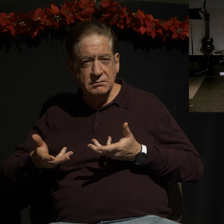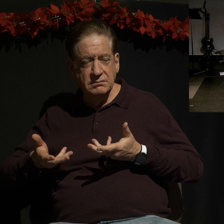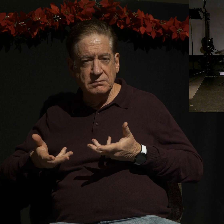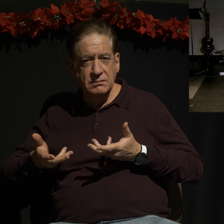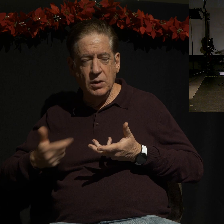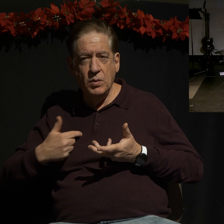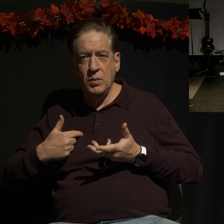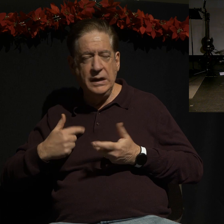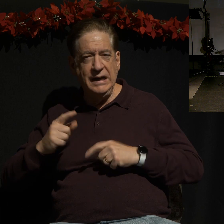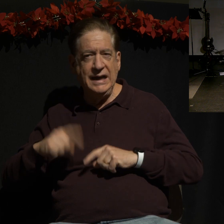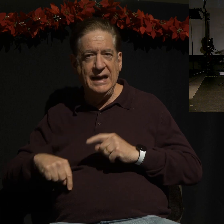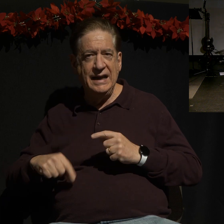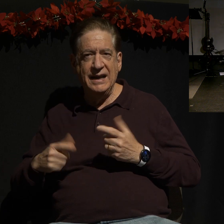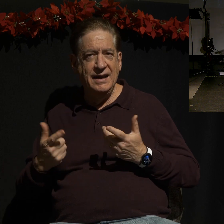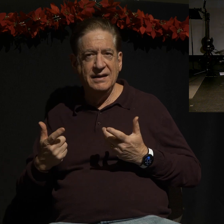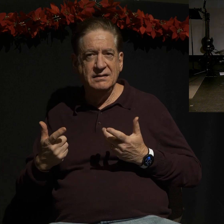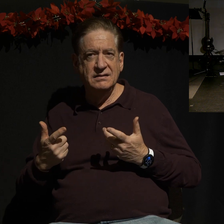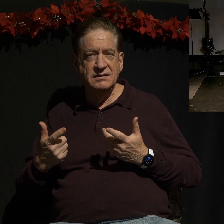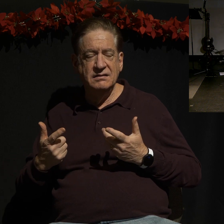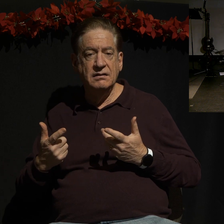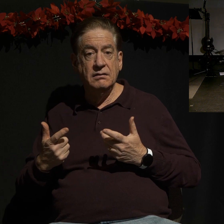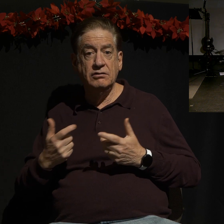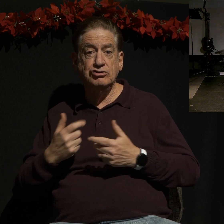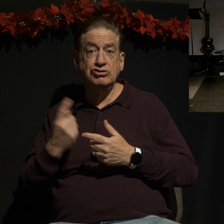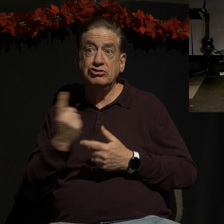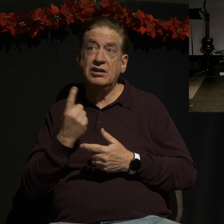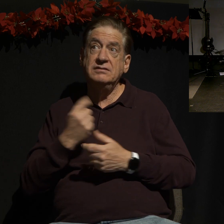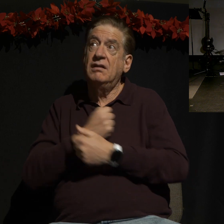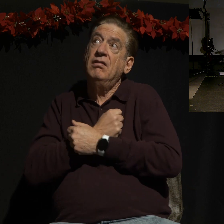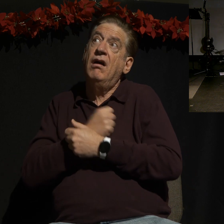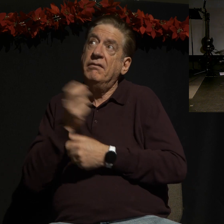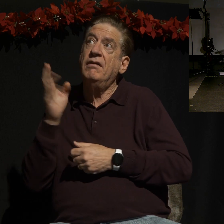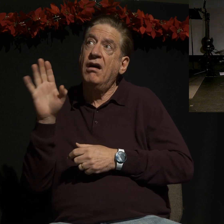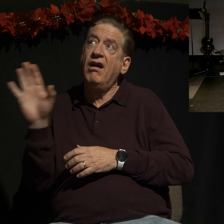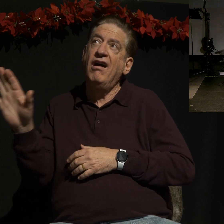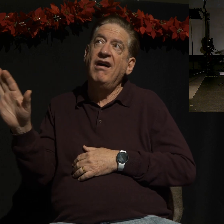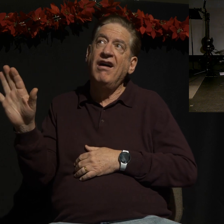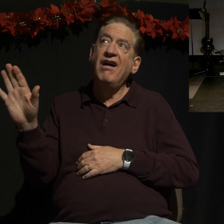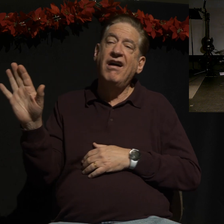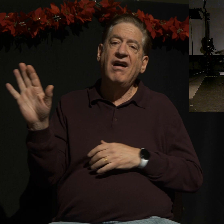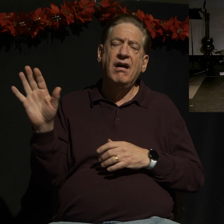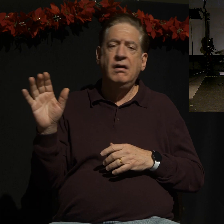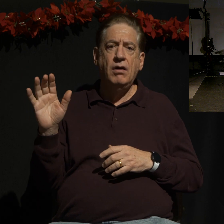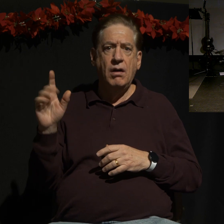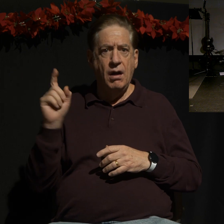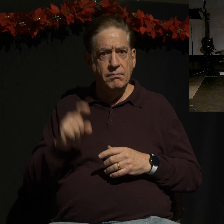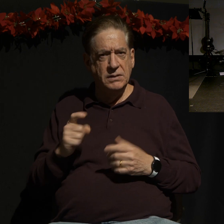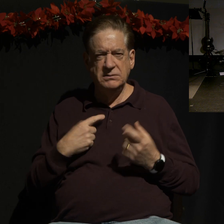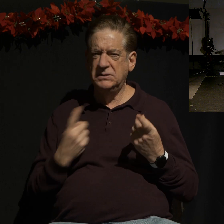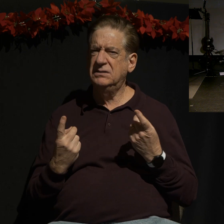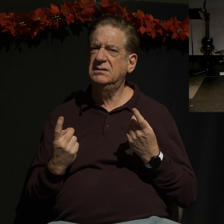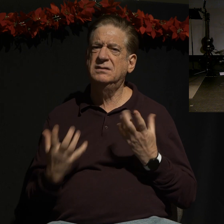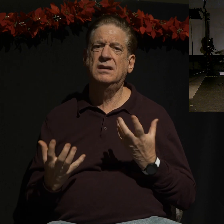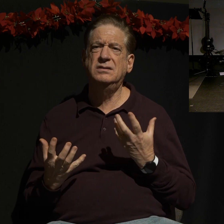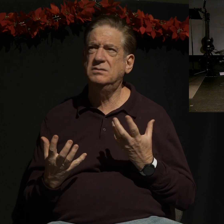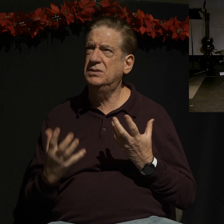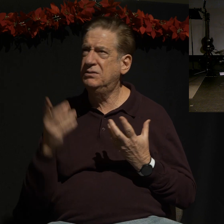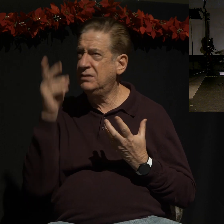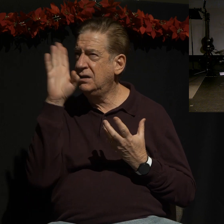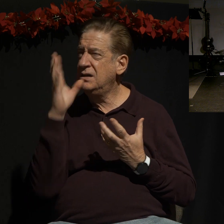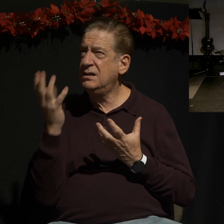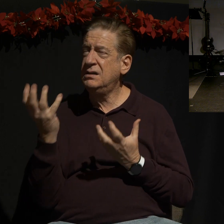We can't just love God. I got to be desperate for God.